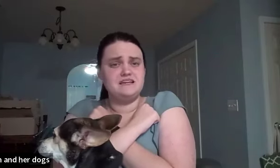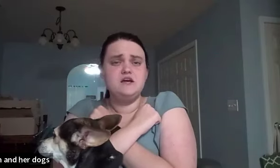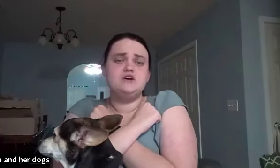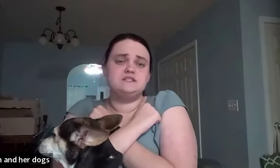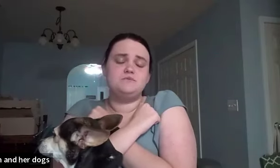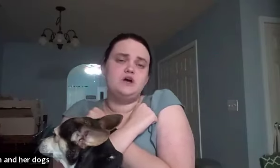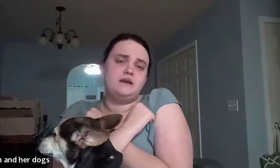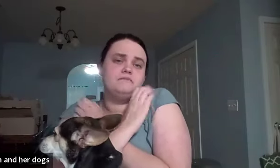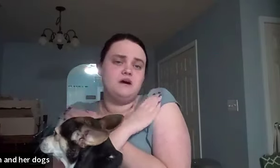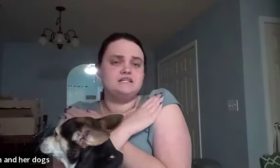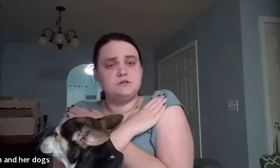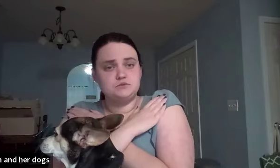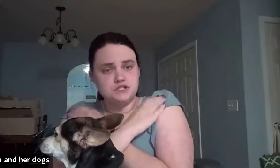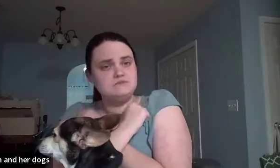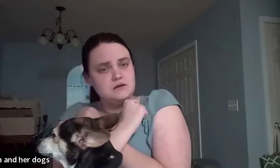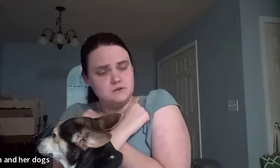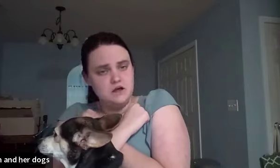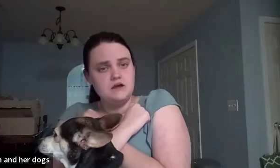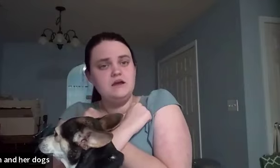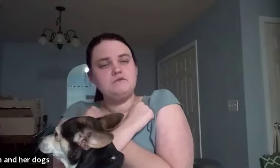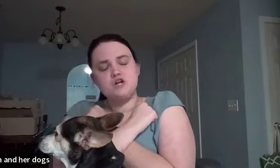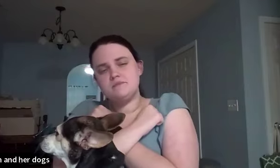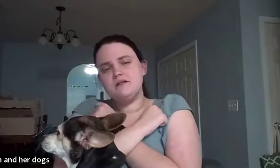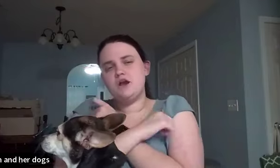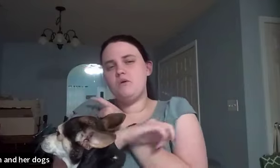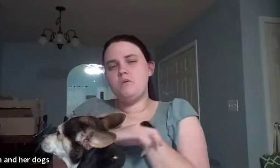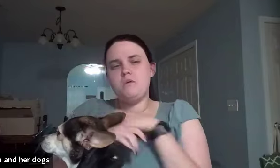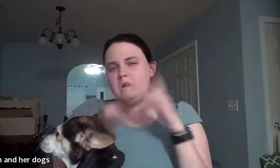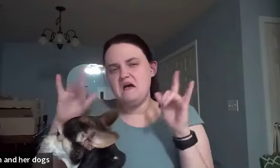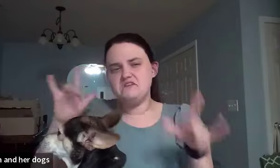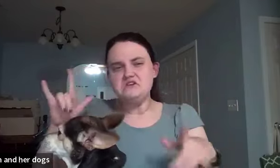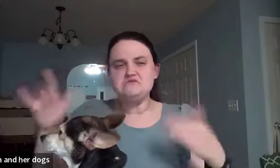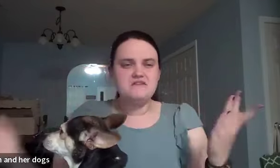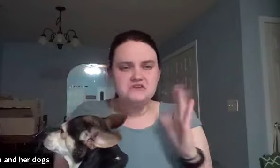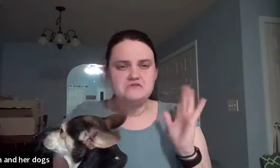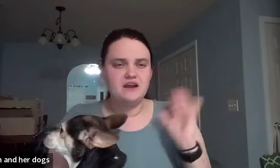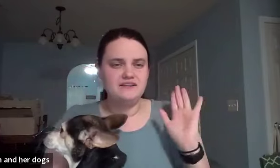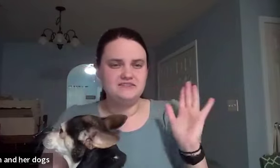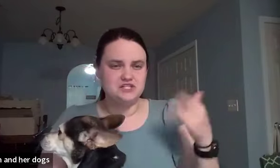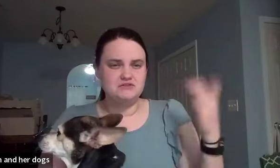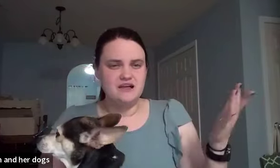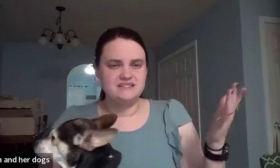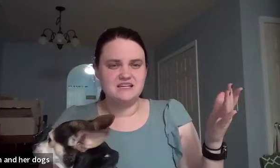like someone like my special person, blah, blah, blah. But I'm talking about like, oh, love you, kind of like the generalized,